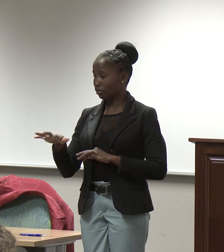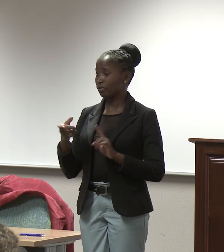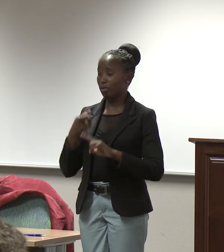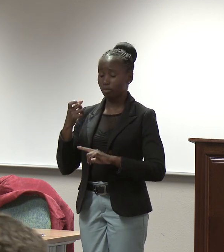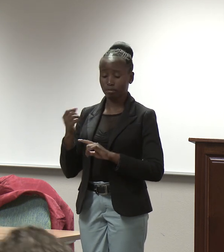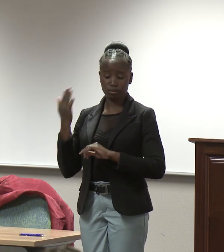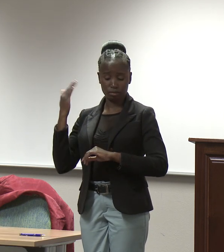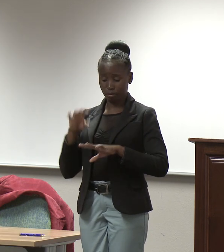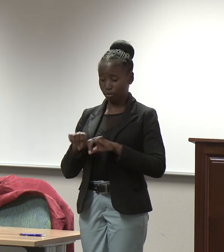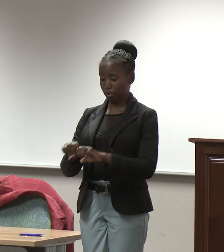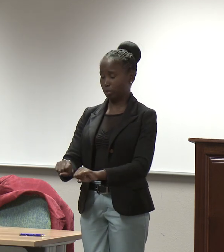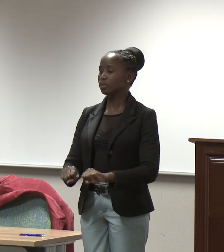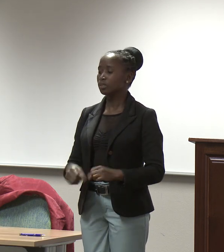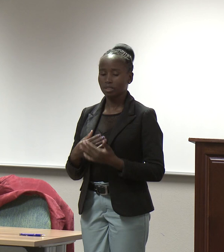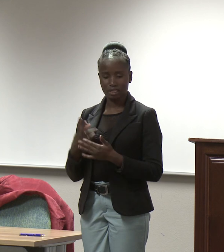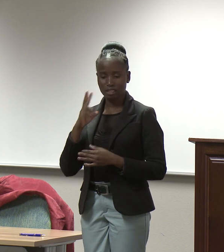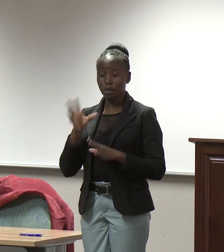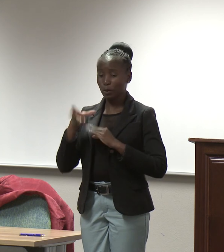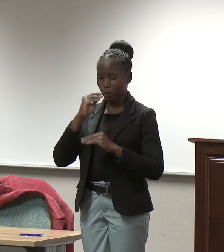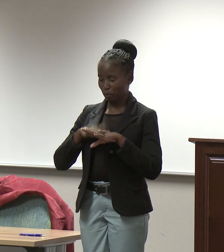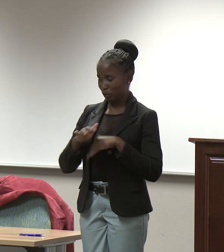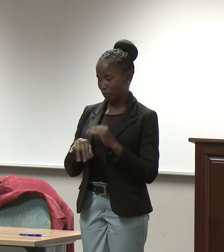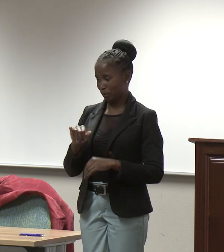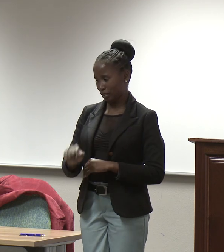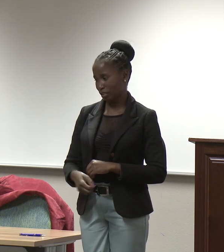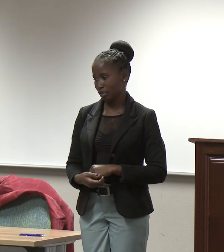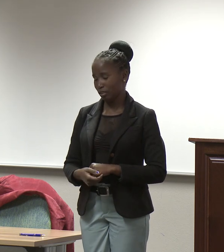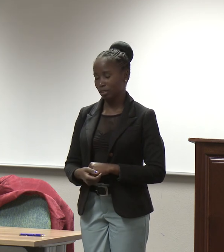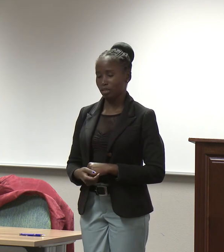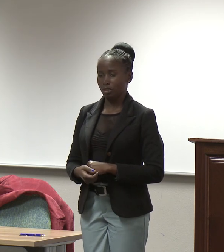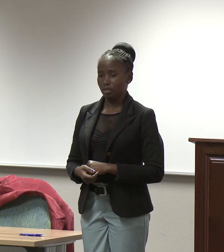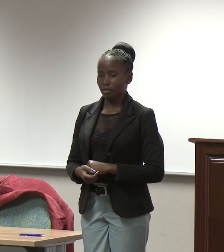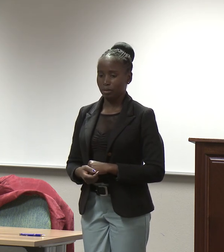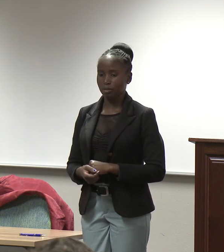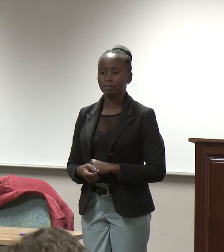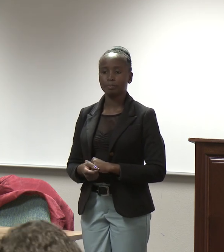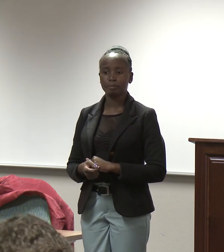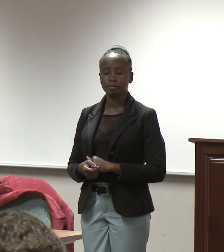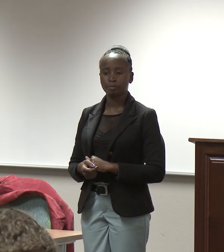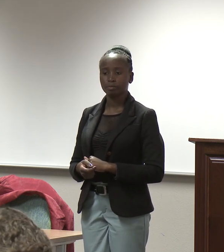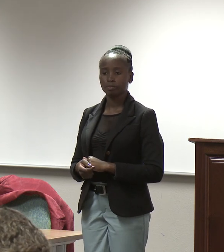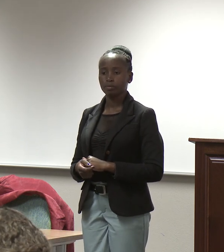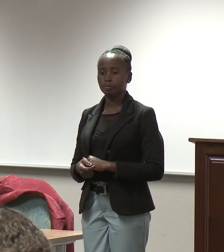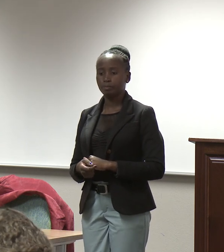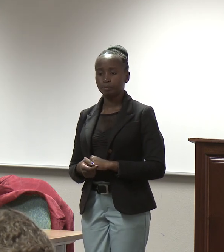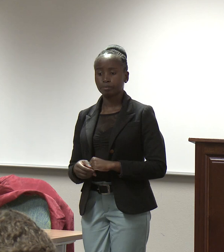current trends now. But was a public intellectual, in my view. So this was the question,